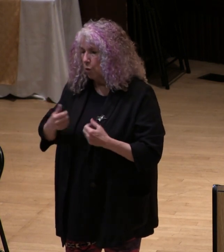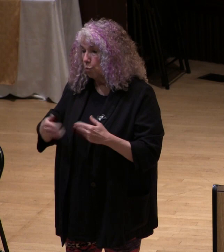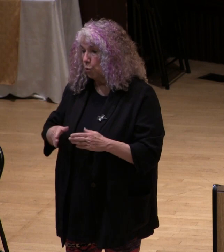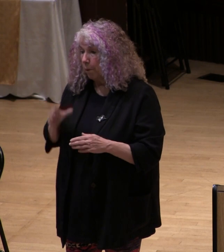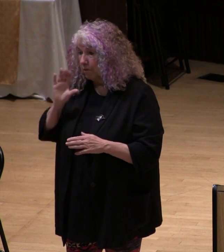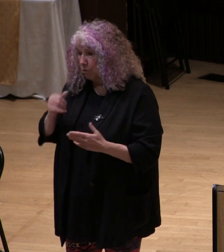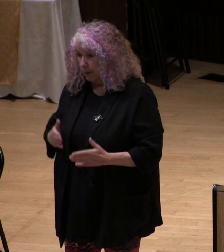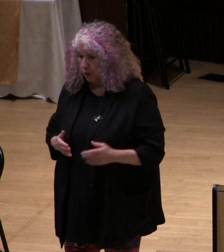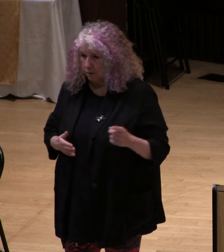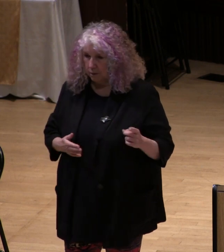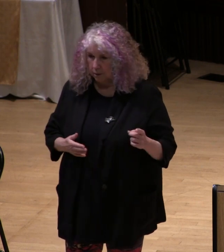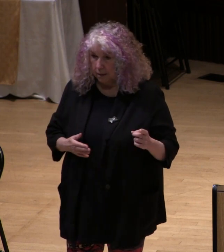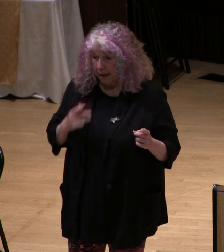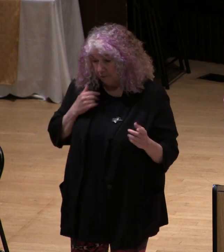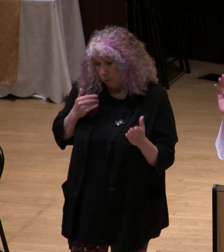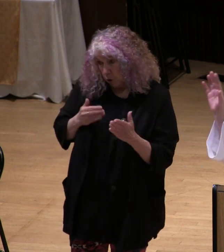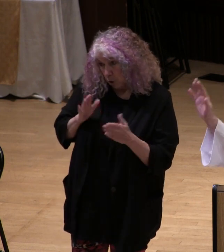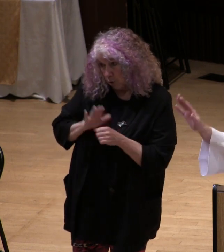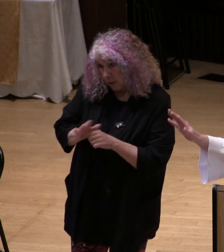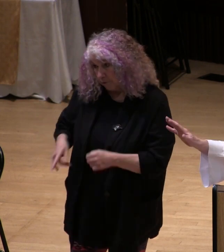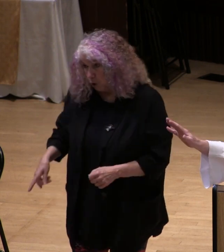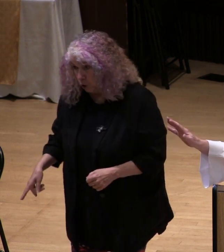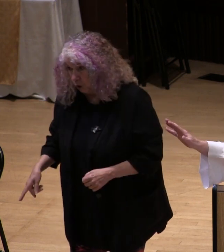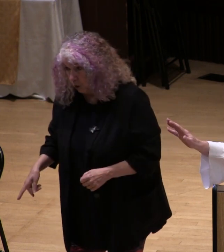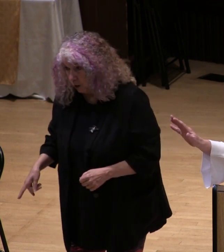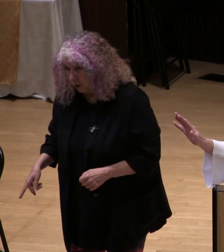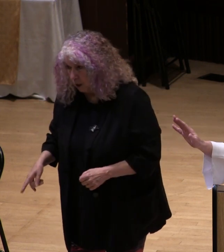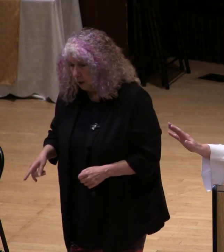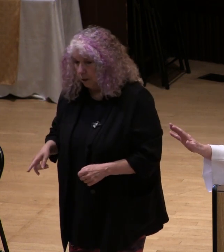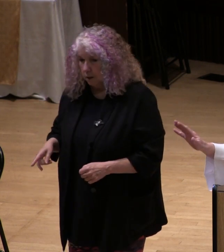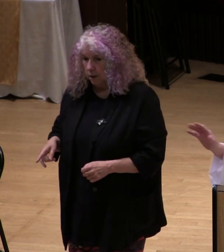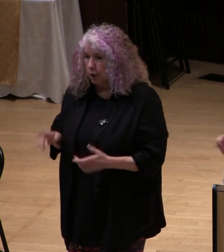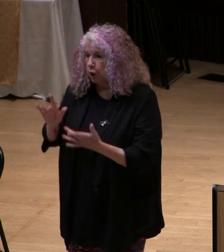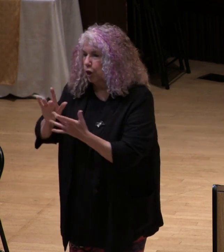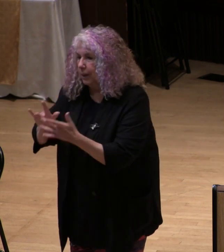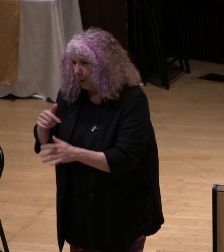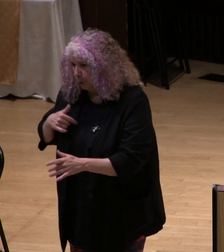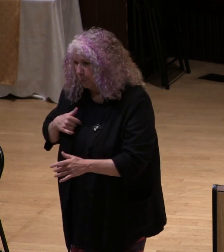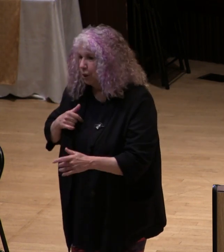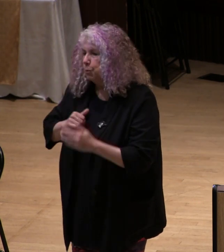if I was close enough for her to reach out and touch me.